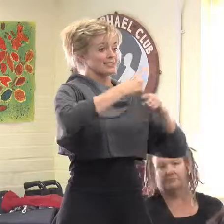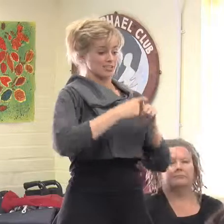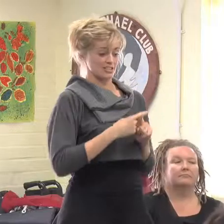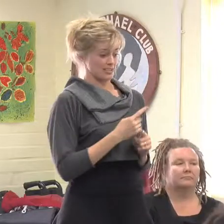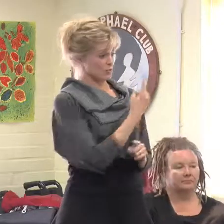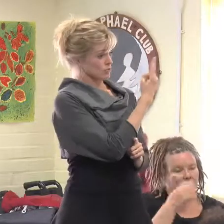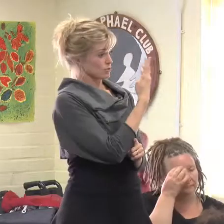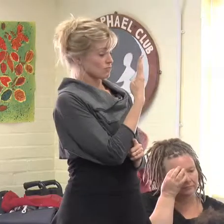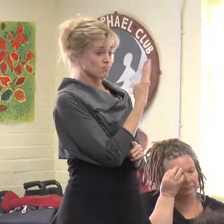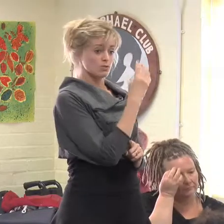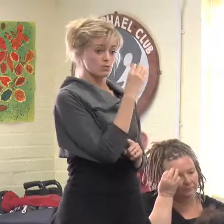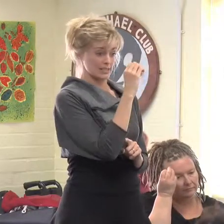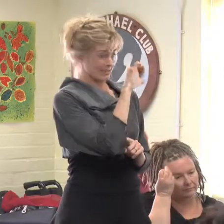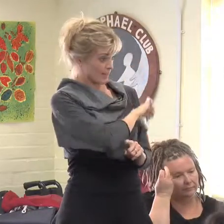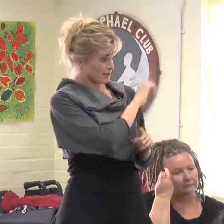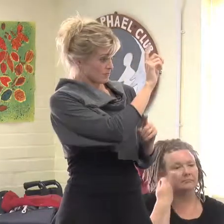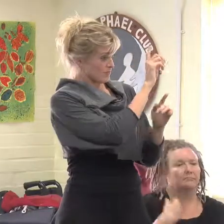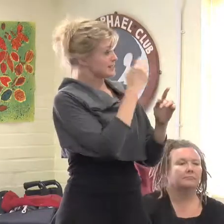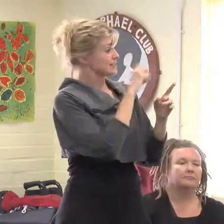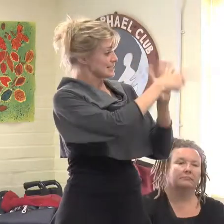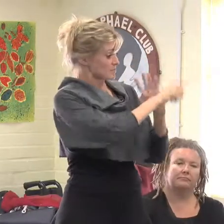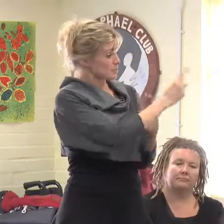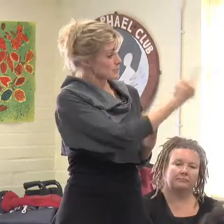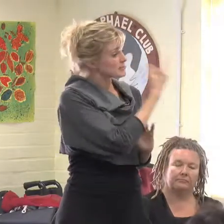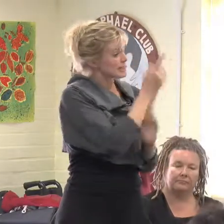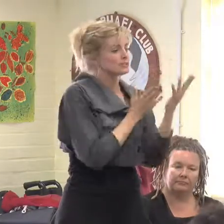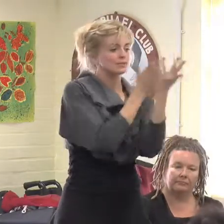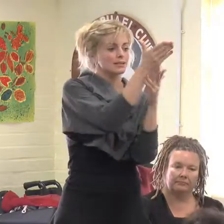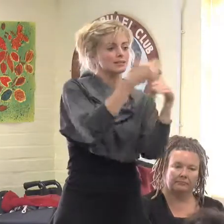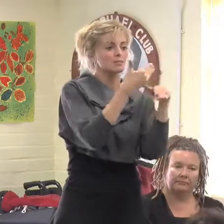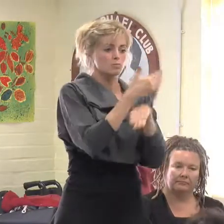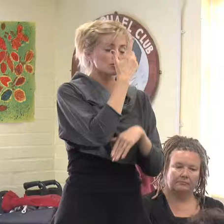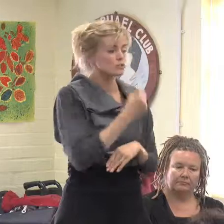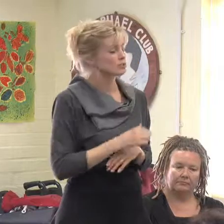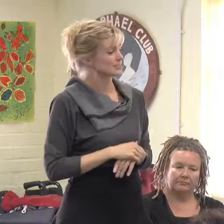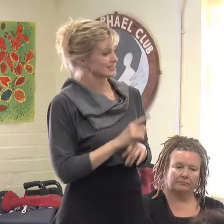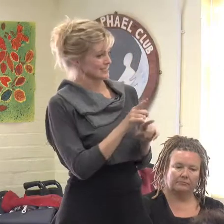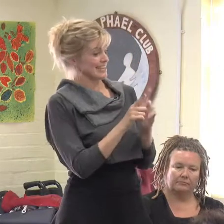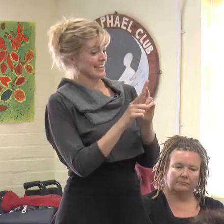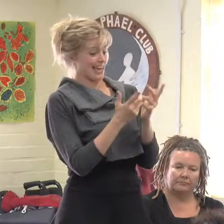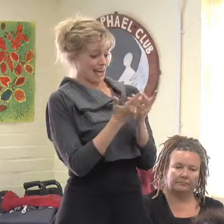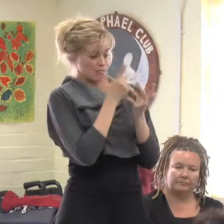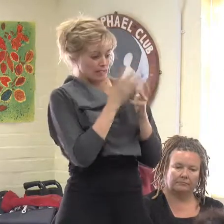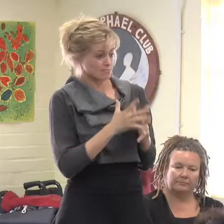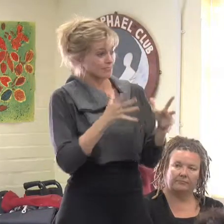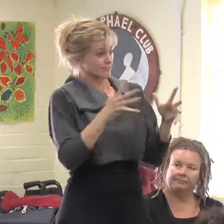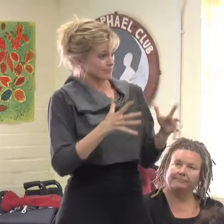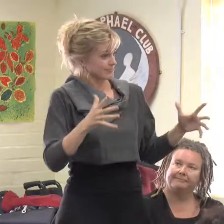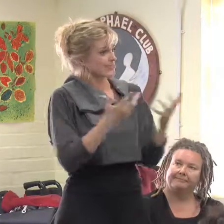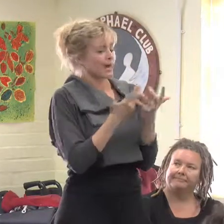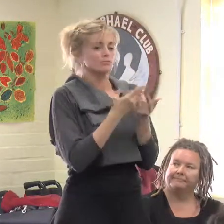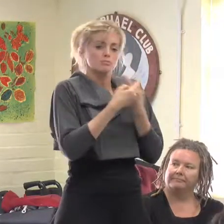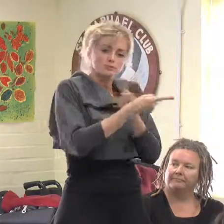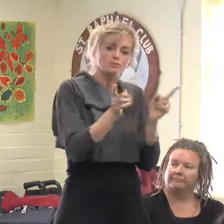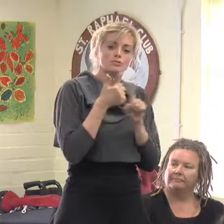140,000 disabled people were able to access work. We want to go further, and that we can only do with your support. I've been talking